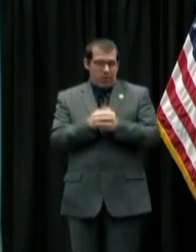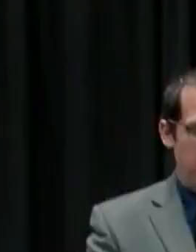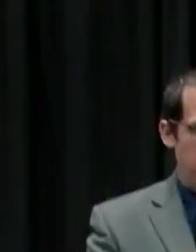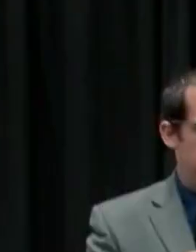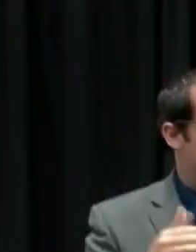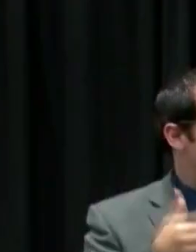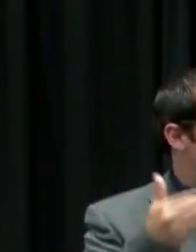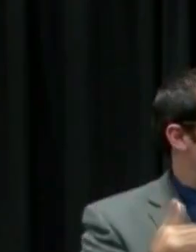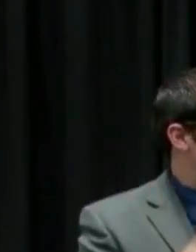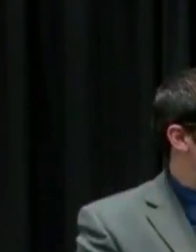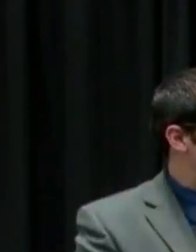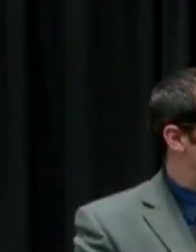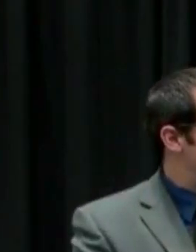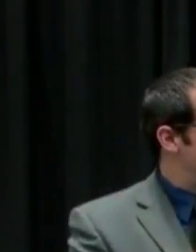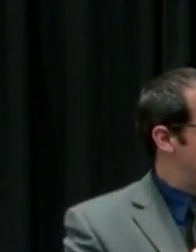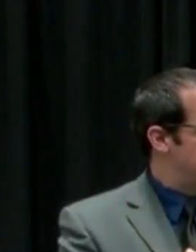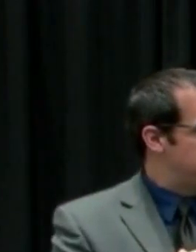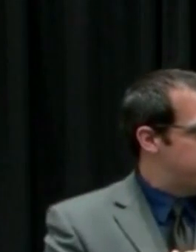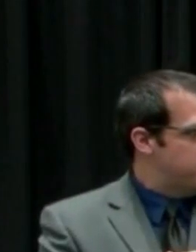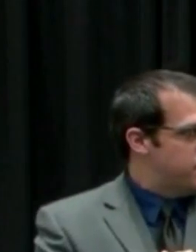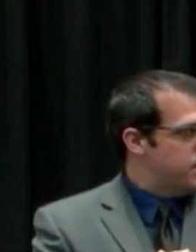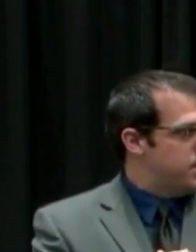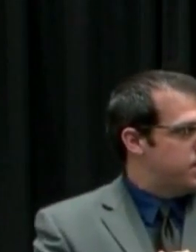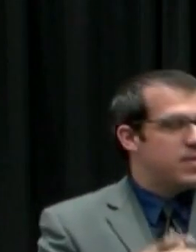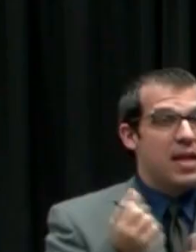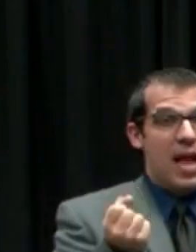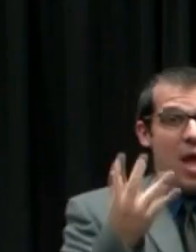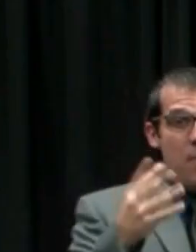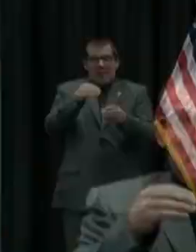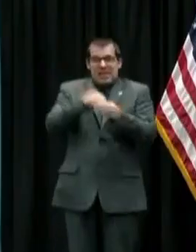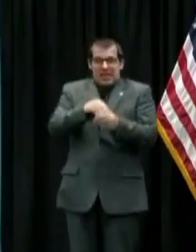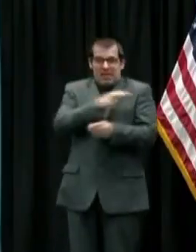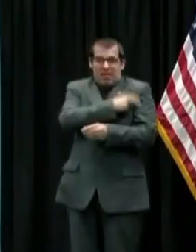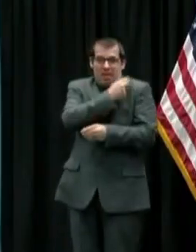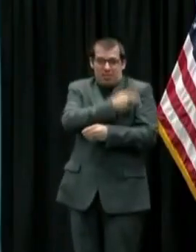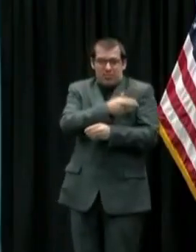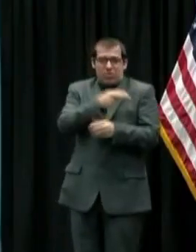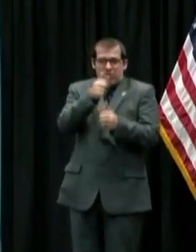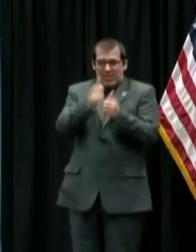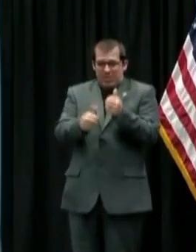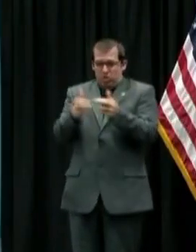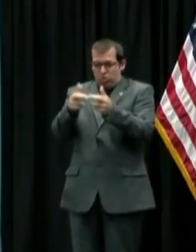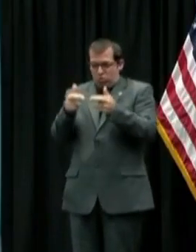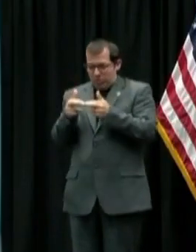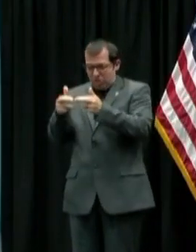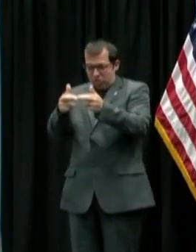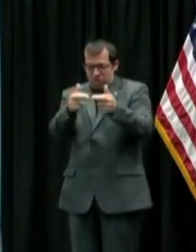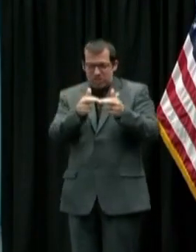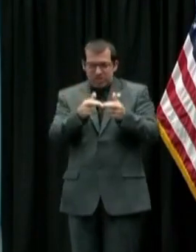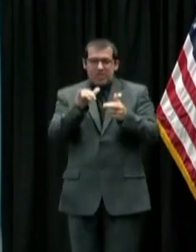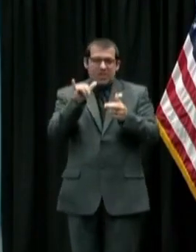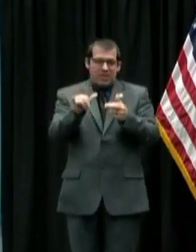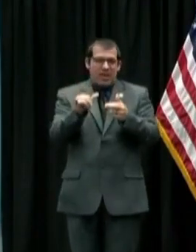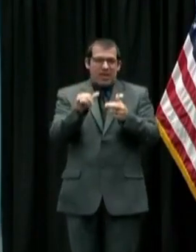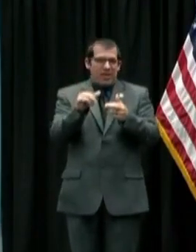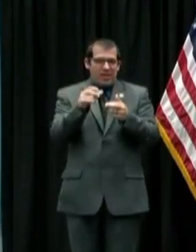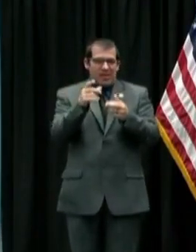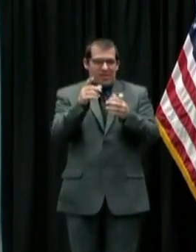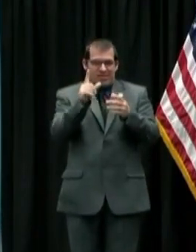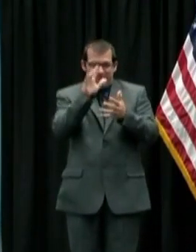go on to the next one, this is the number of hospitalized by region. That's a little bit too